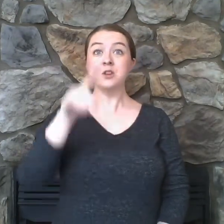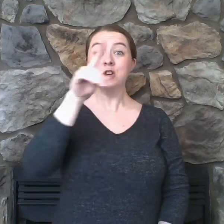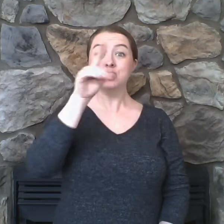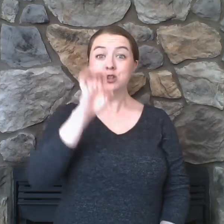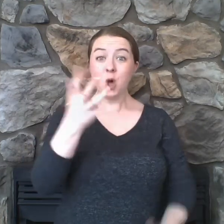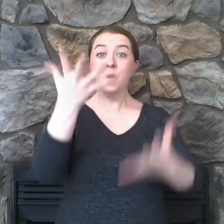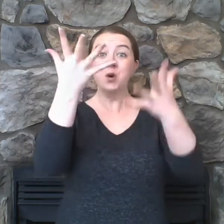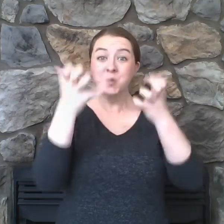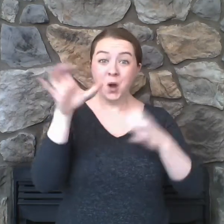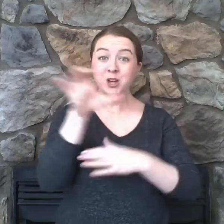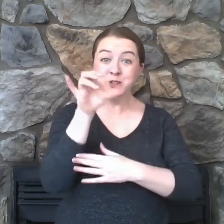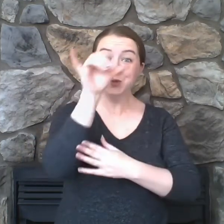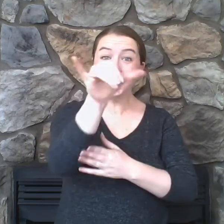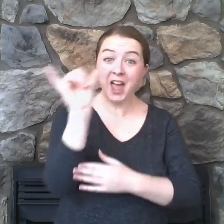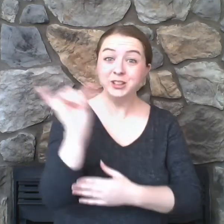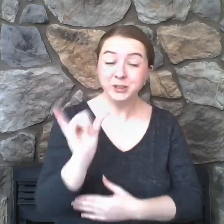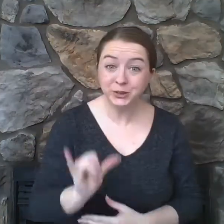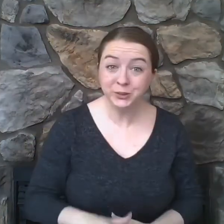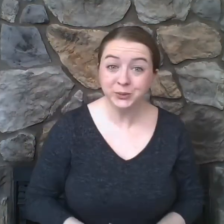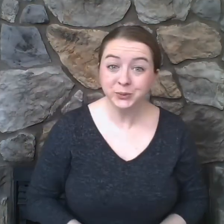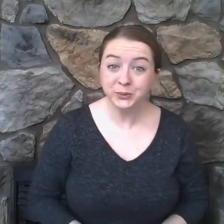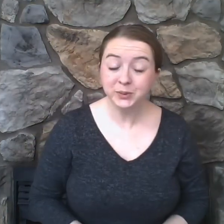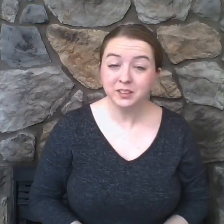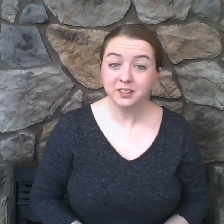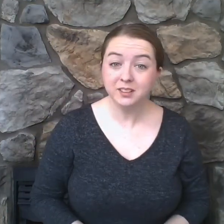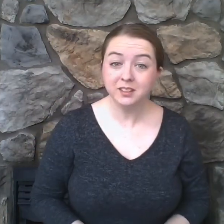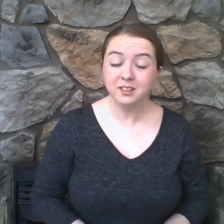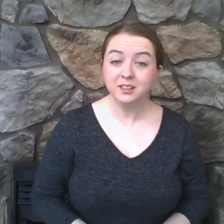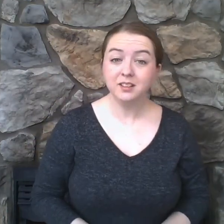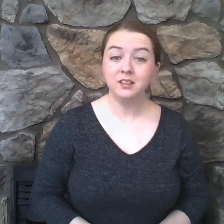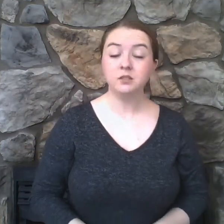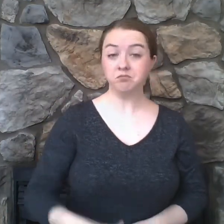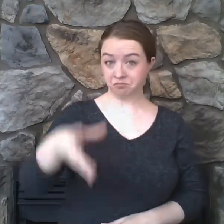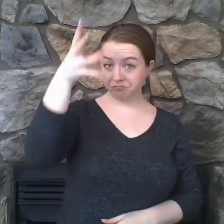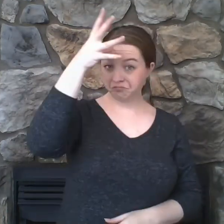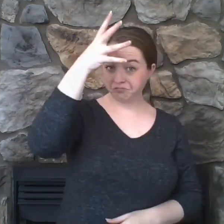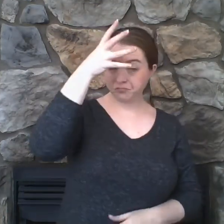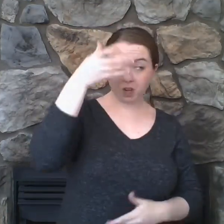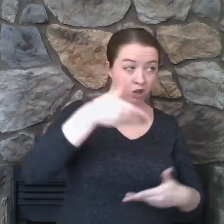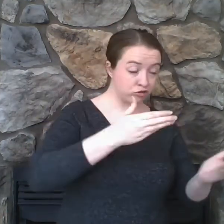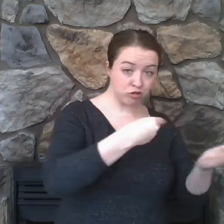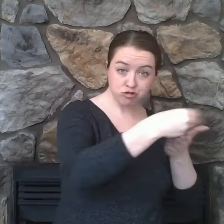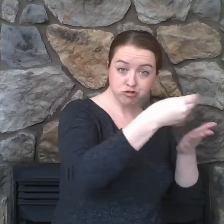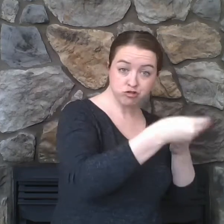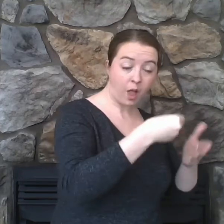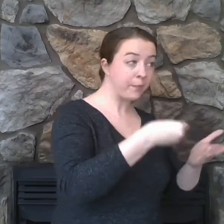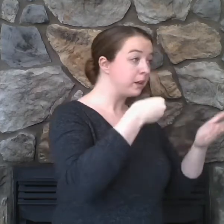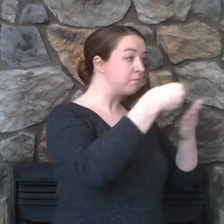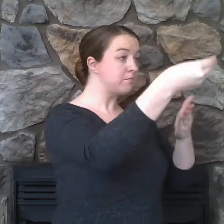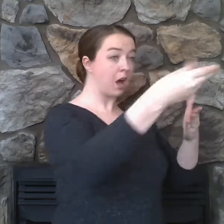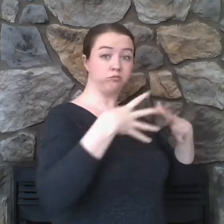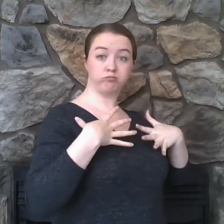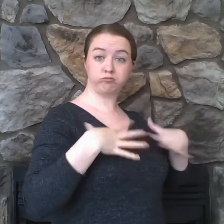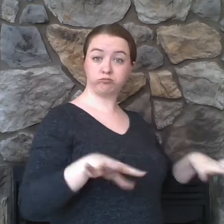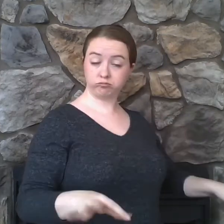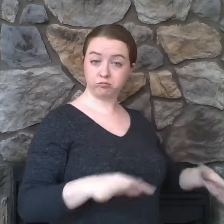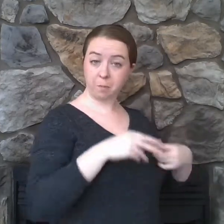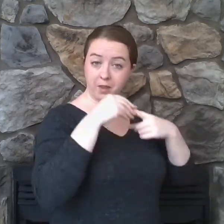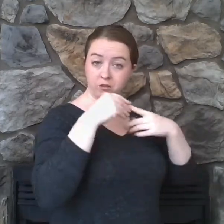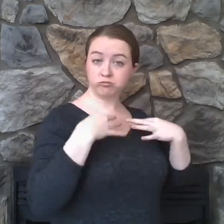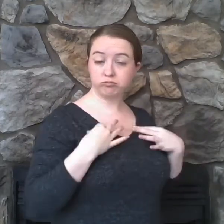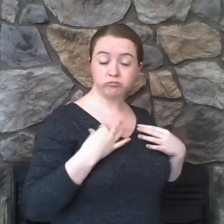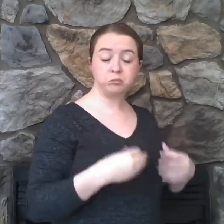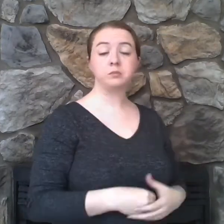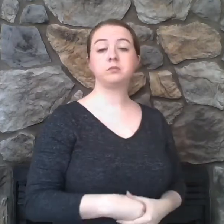Zoe wanted to do that too. Her dad took her shopping for a leotard, and